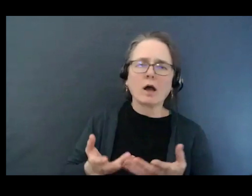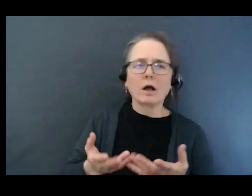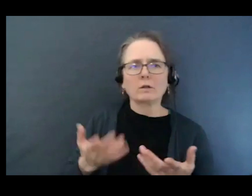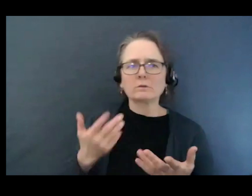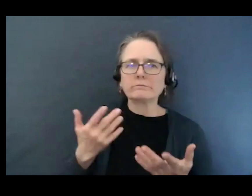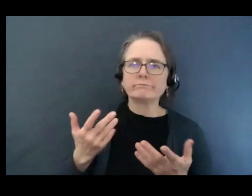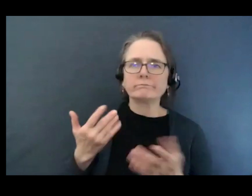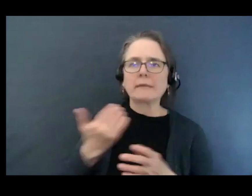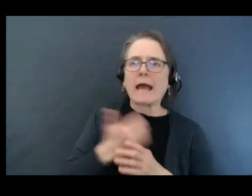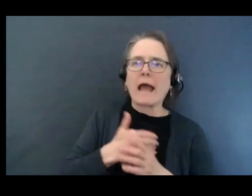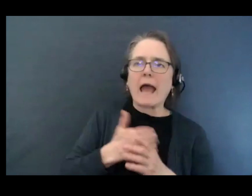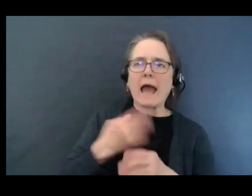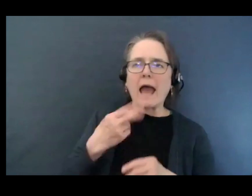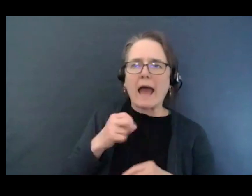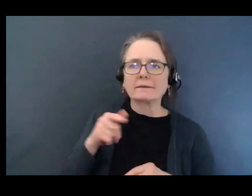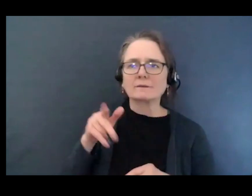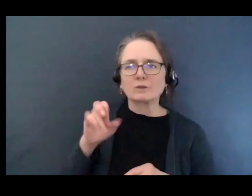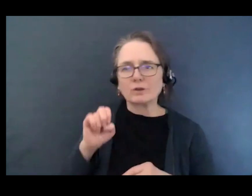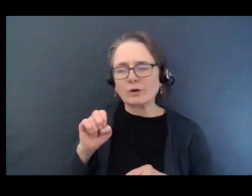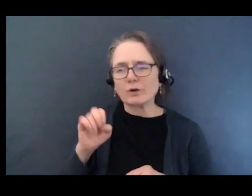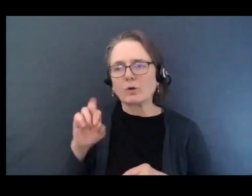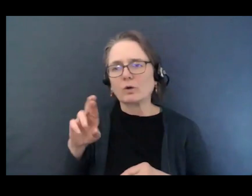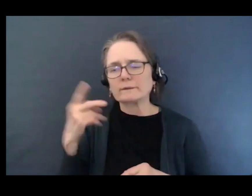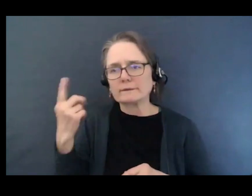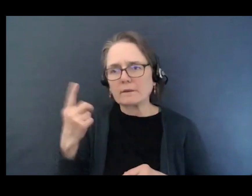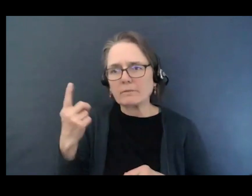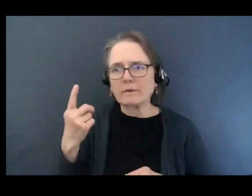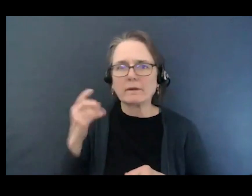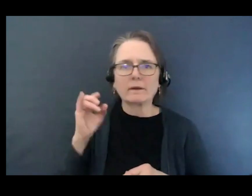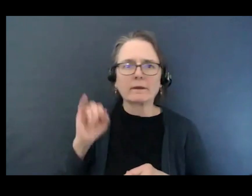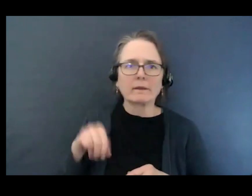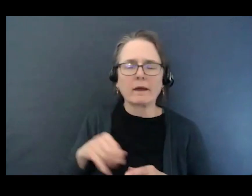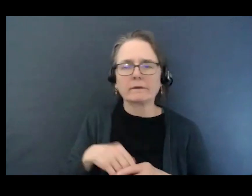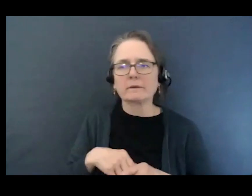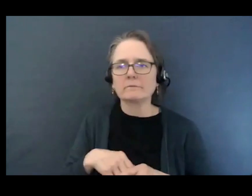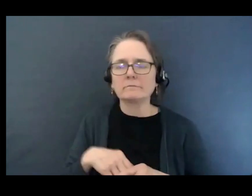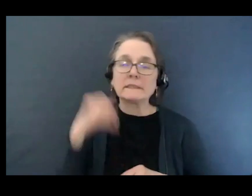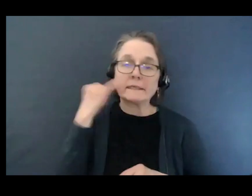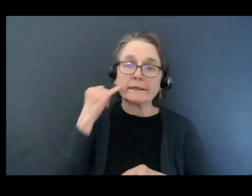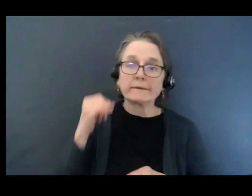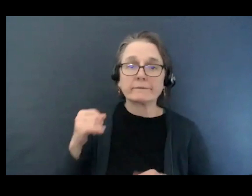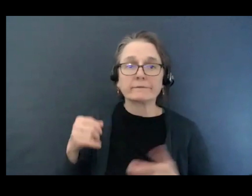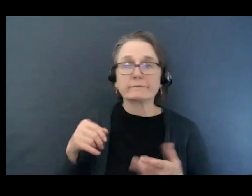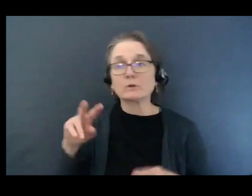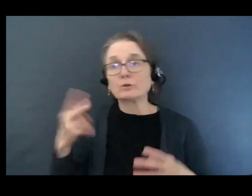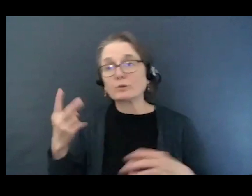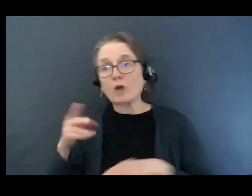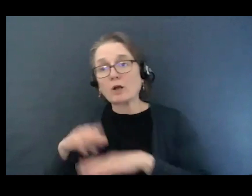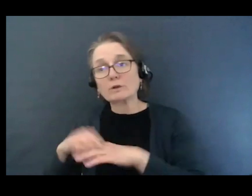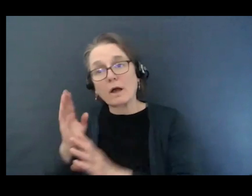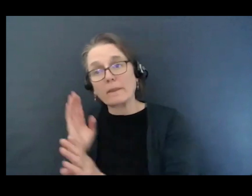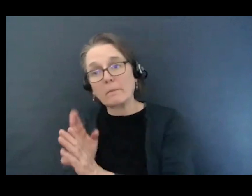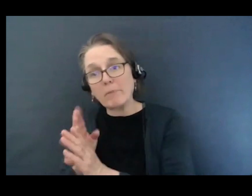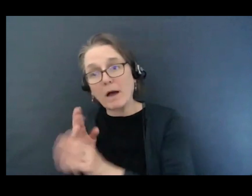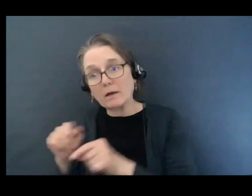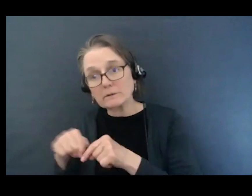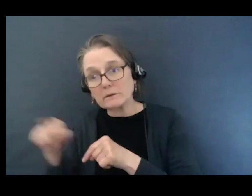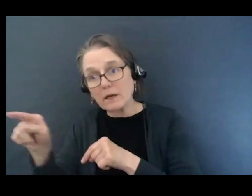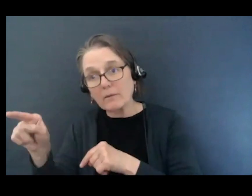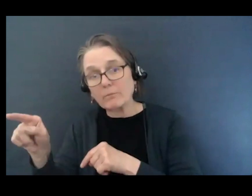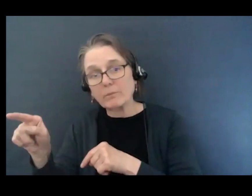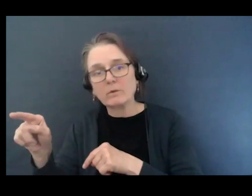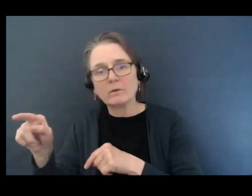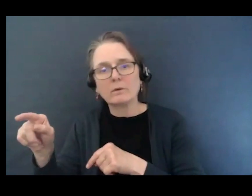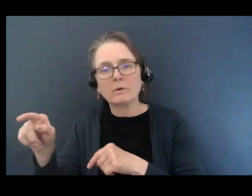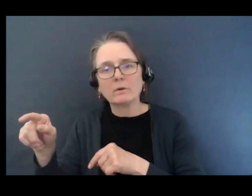speak. someone who's higher income, the $2 to get on the bus doesn't really matter very much, so they'll take the bus. Someone who's lower income, living in the same building